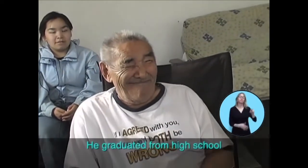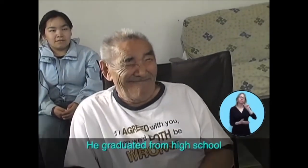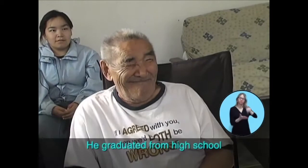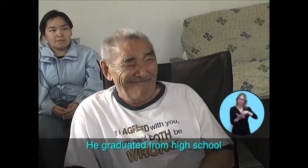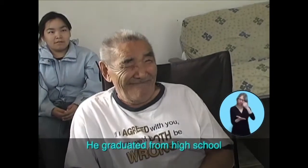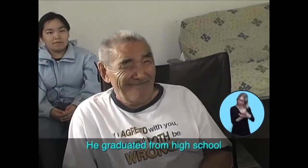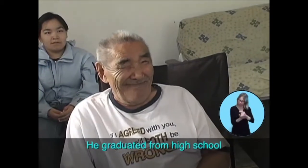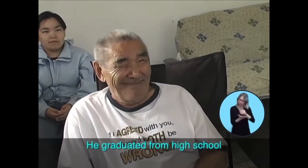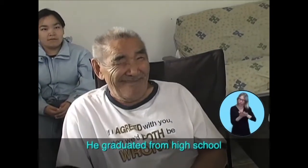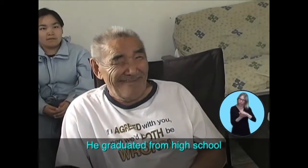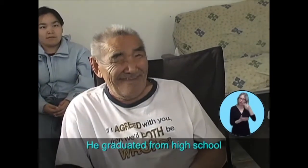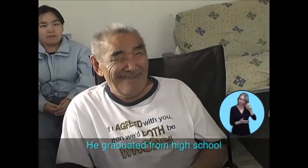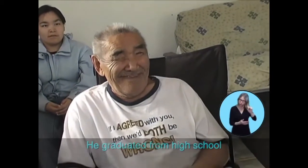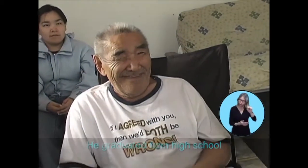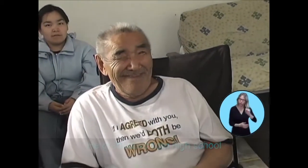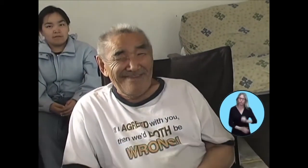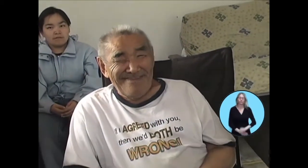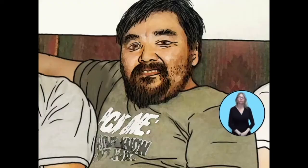Graduated from school.